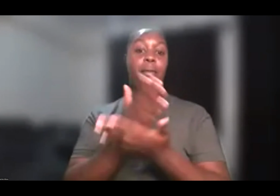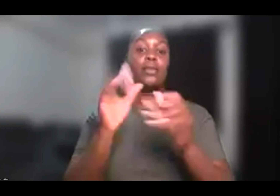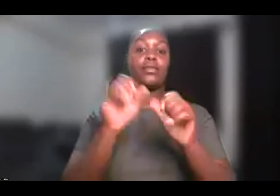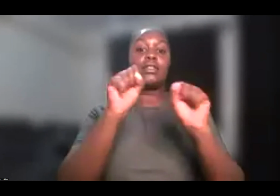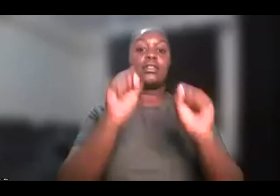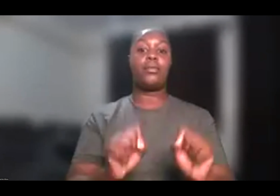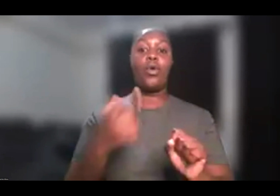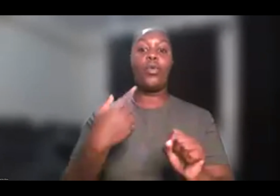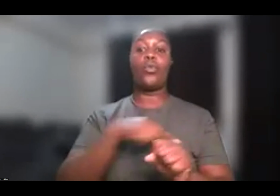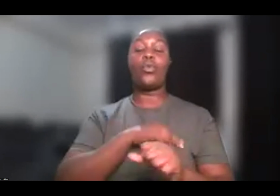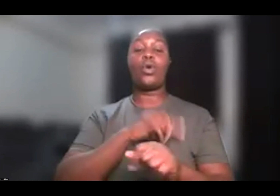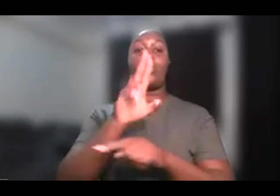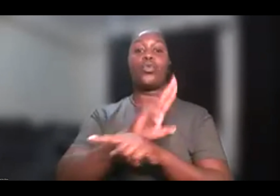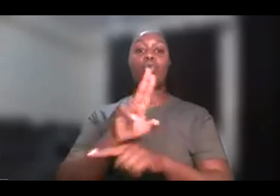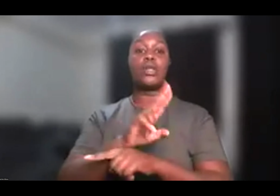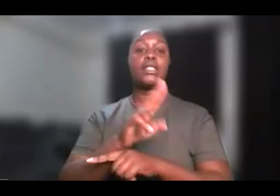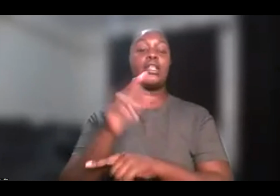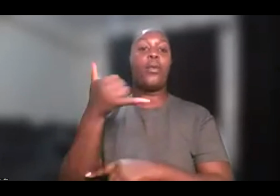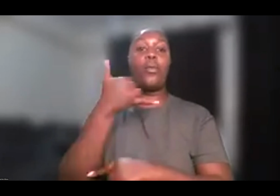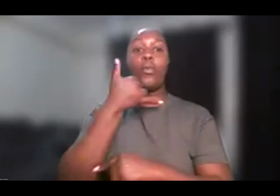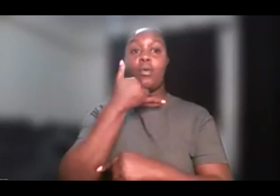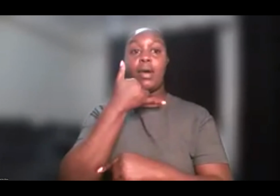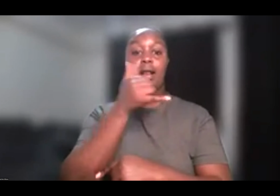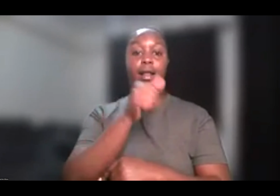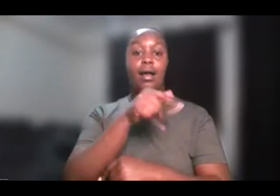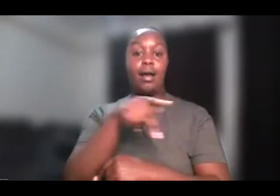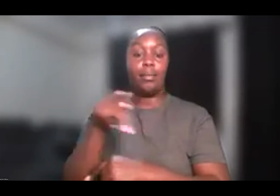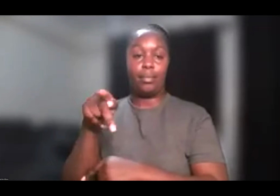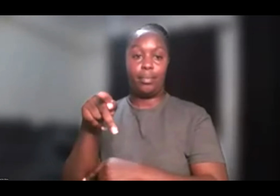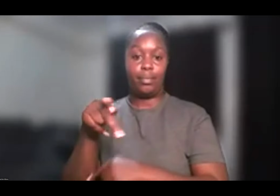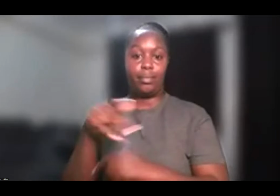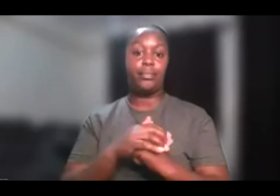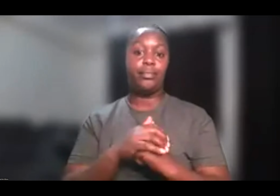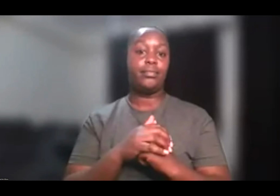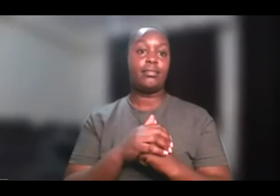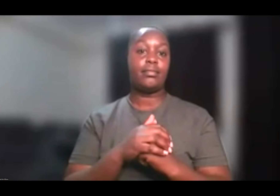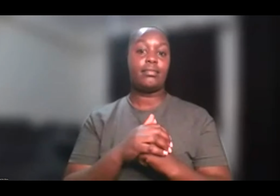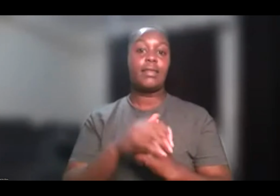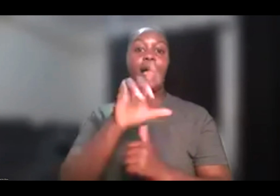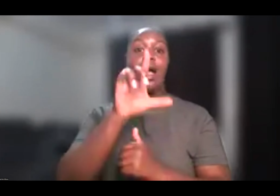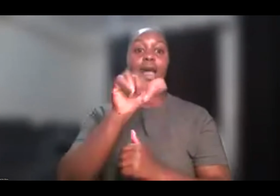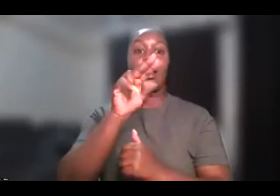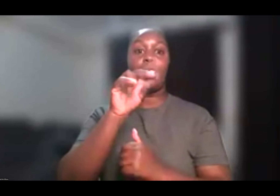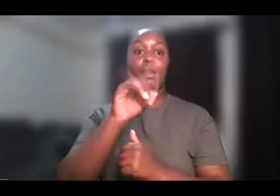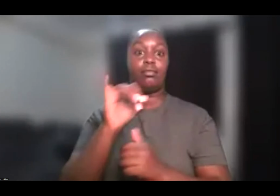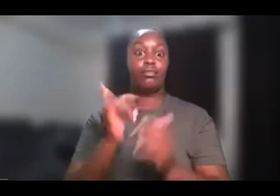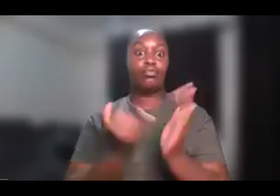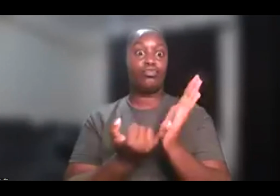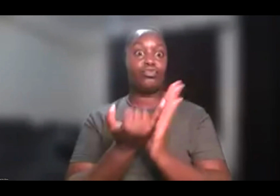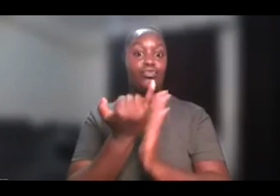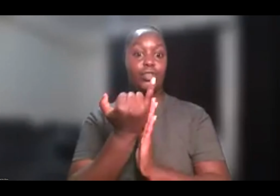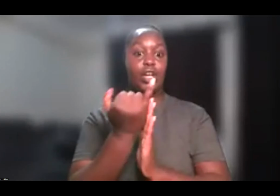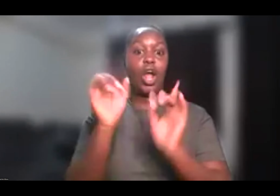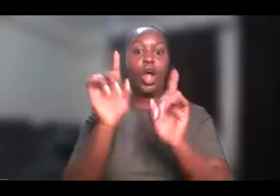available on the Play Store. Landy is our inclusive learning platform, and Vocode is our API service for sign